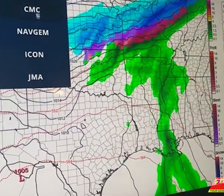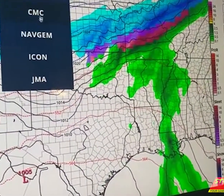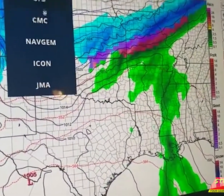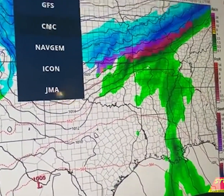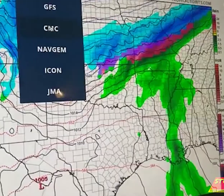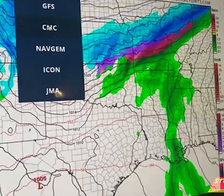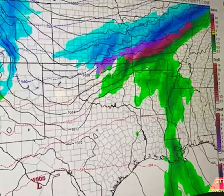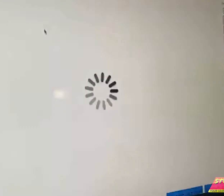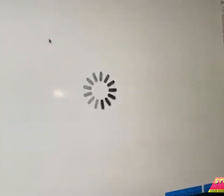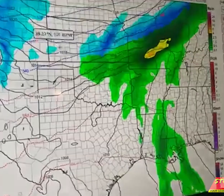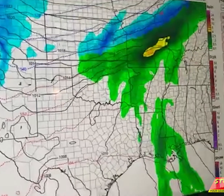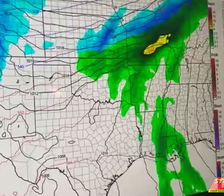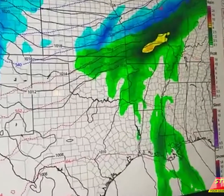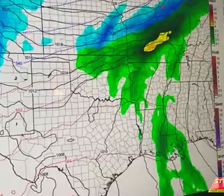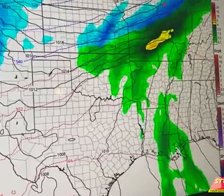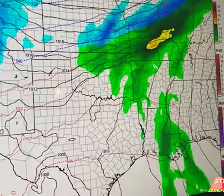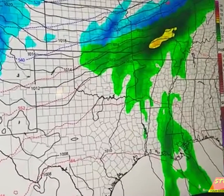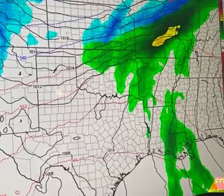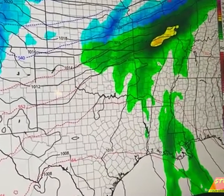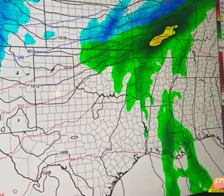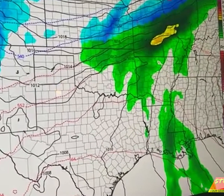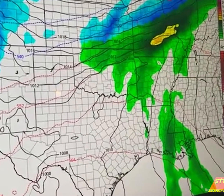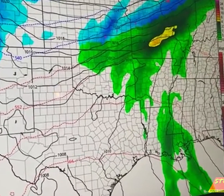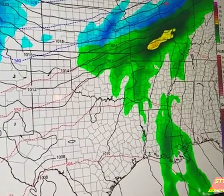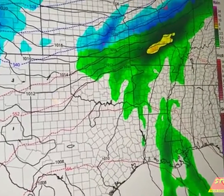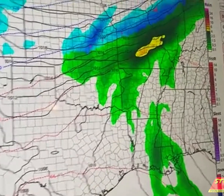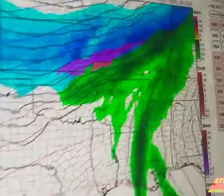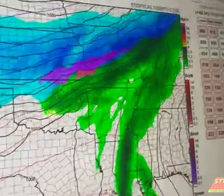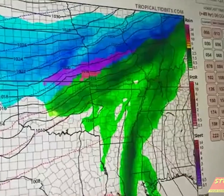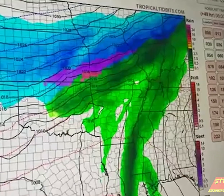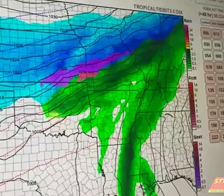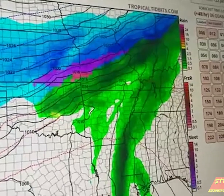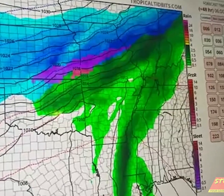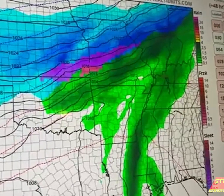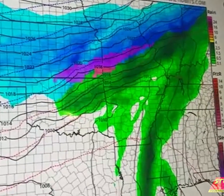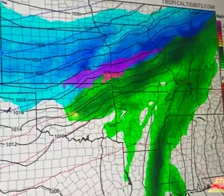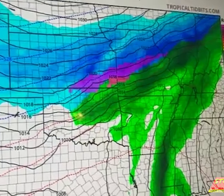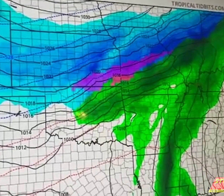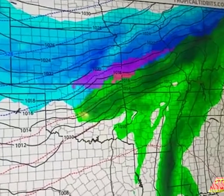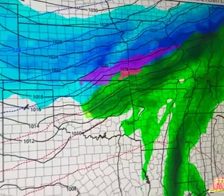the CMC, and see what it says. This is, there's 6 a.m.